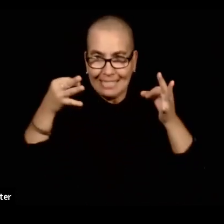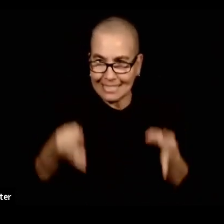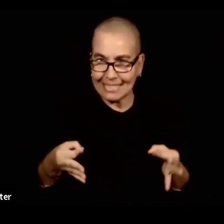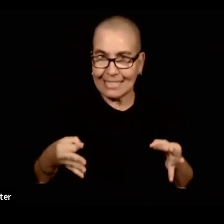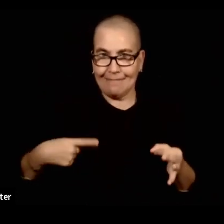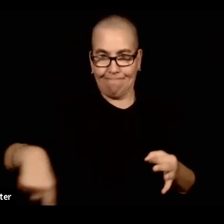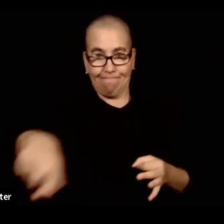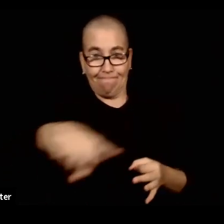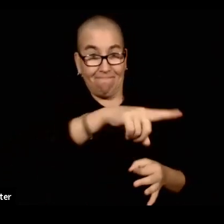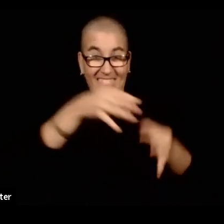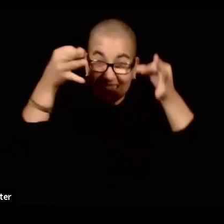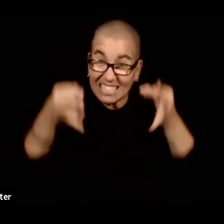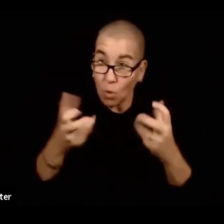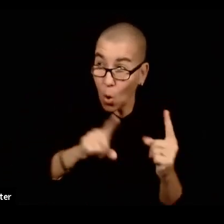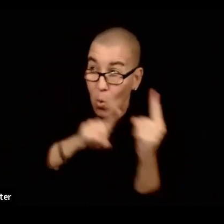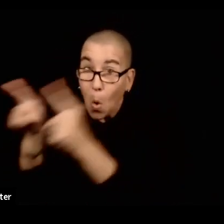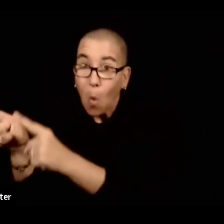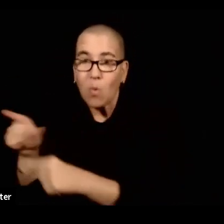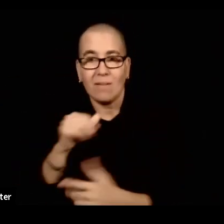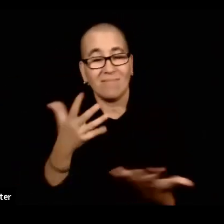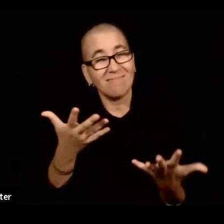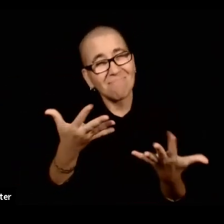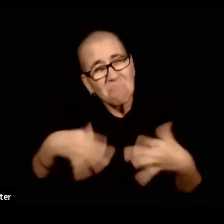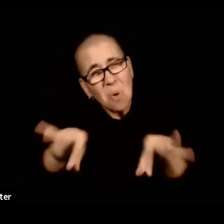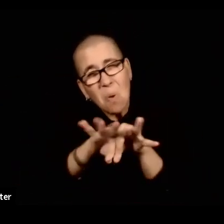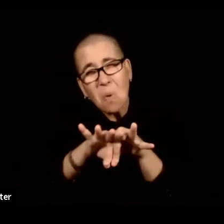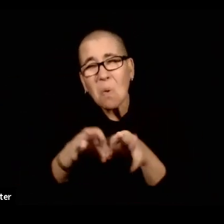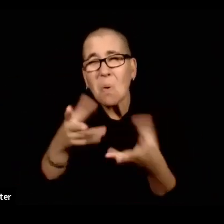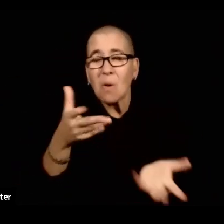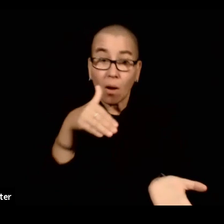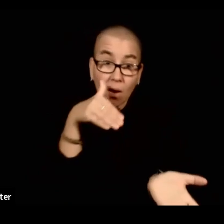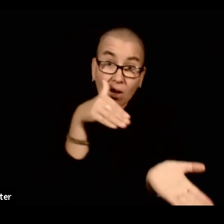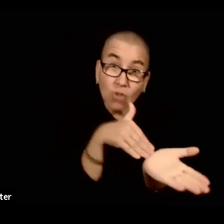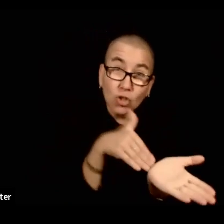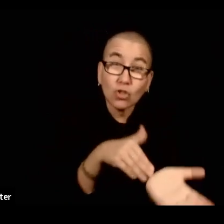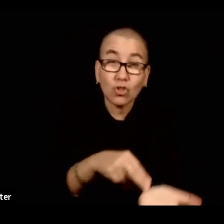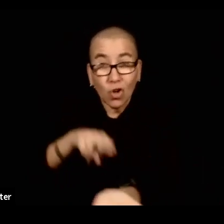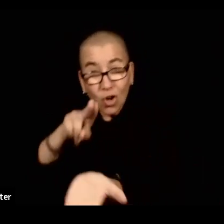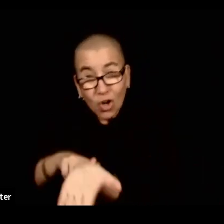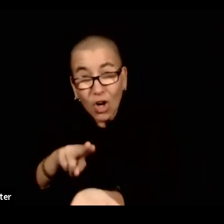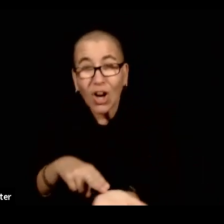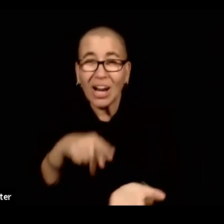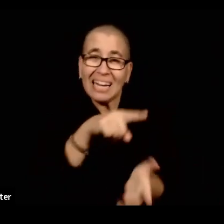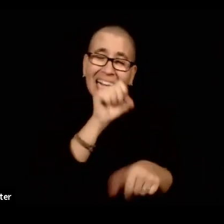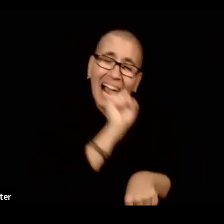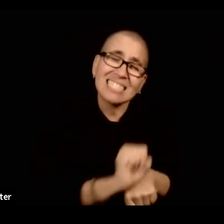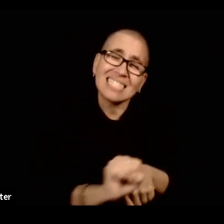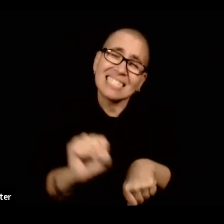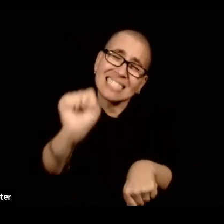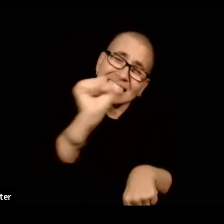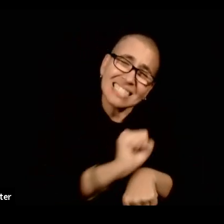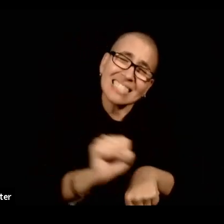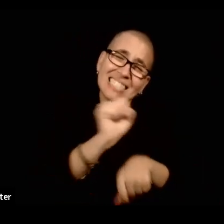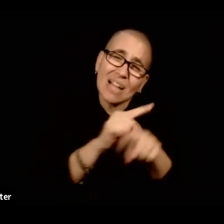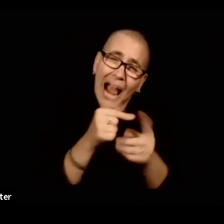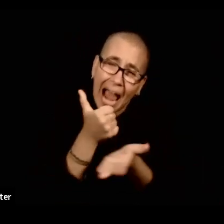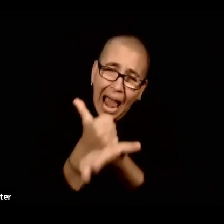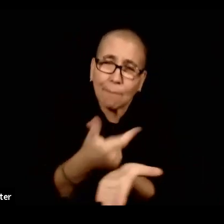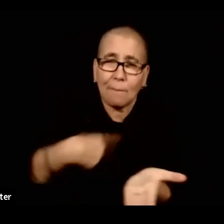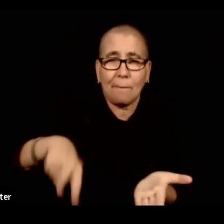working hard and can do a lot to prevent the toll of COVID-19 in our state or to mitigate